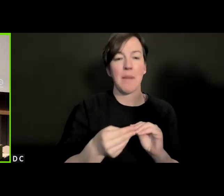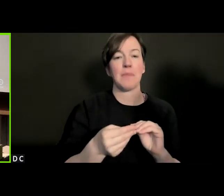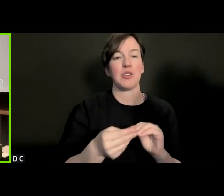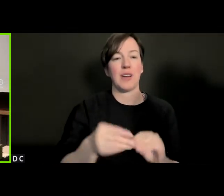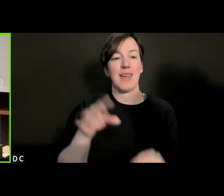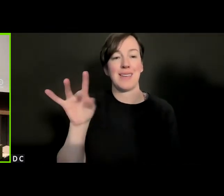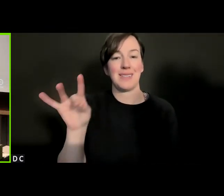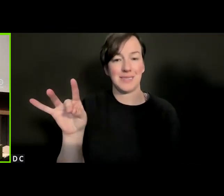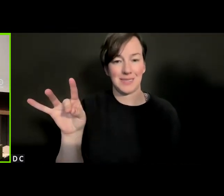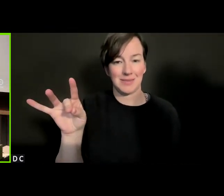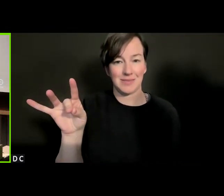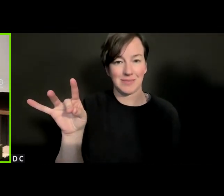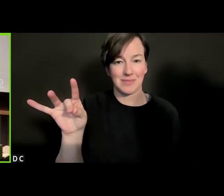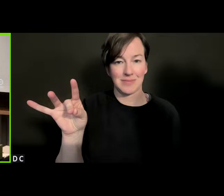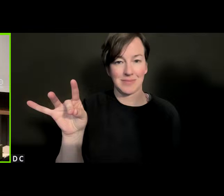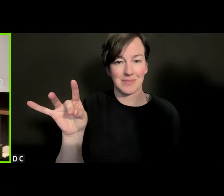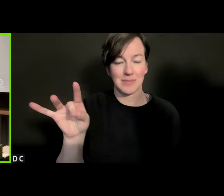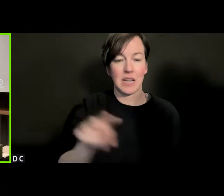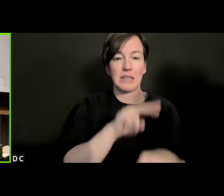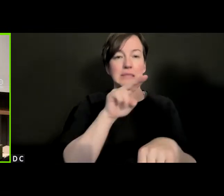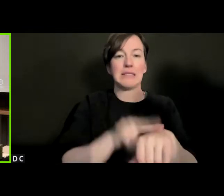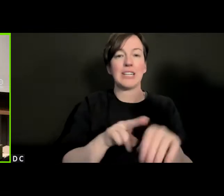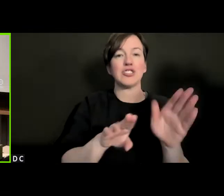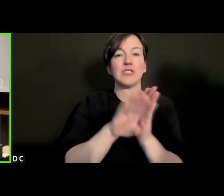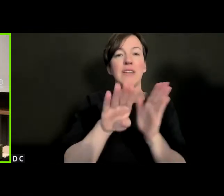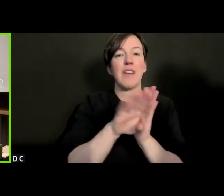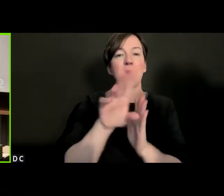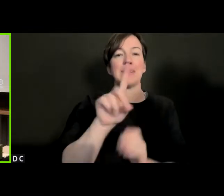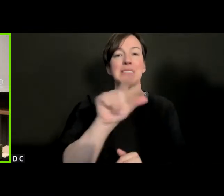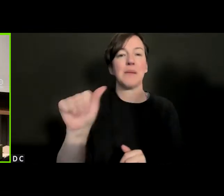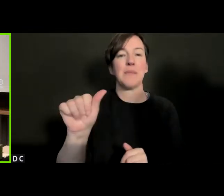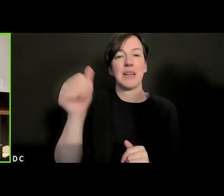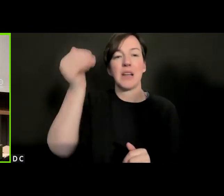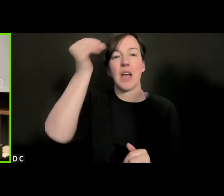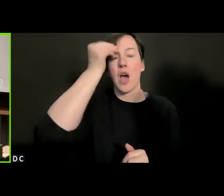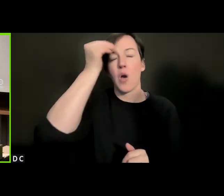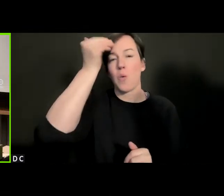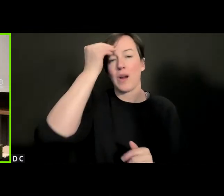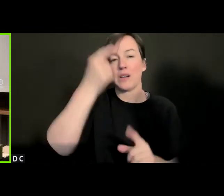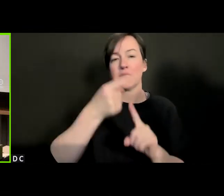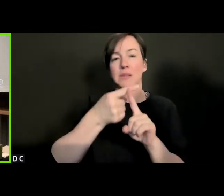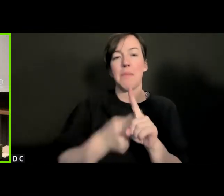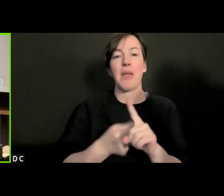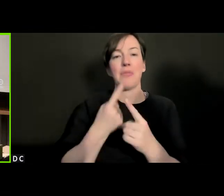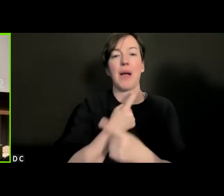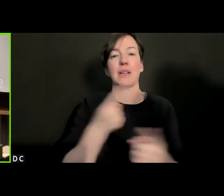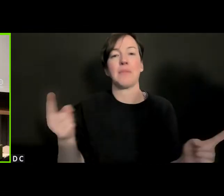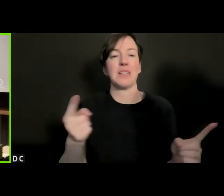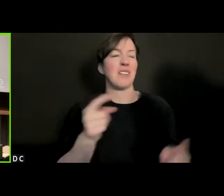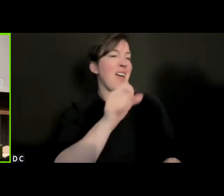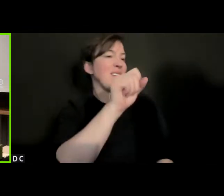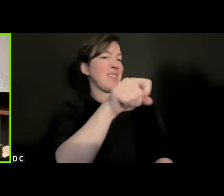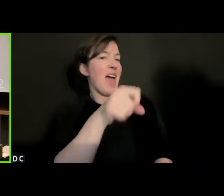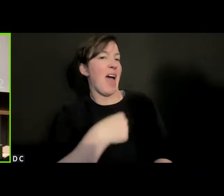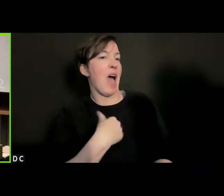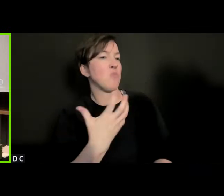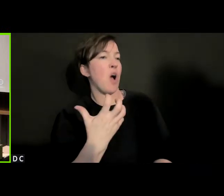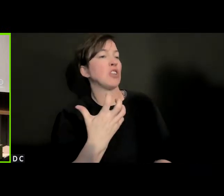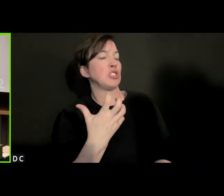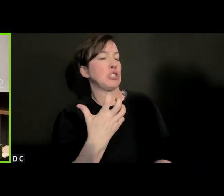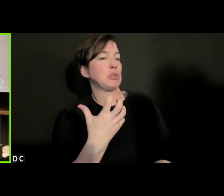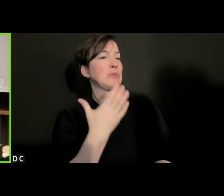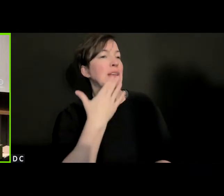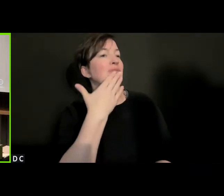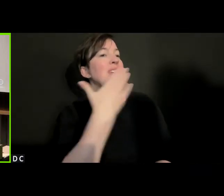8, National Development Disabilities Awareness Month proclamation. Yeah, I just wanted to say thank